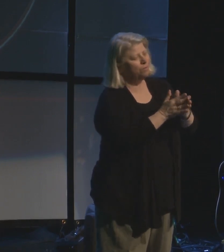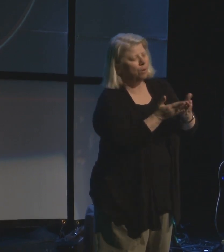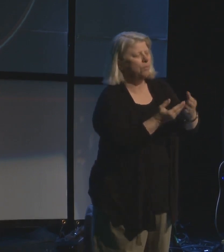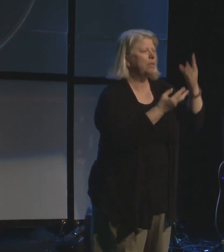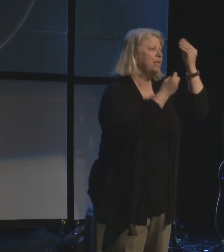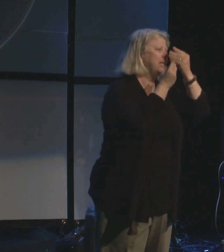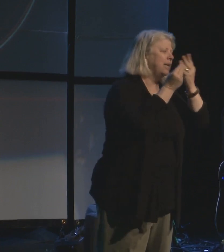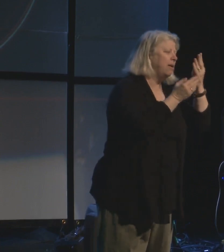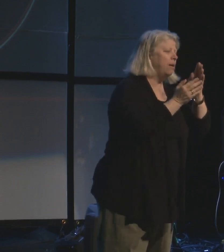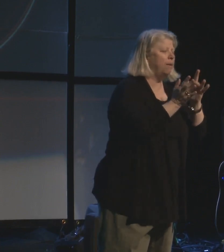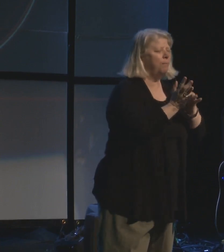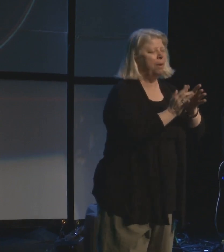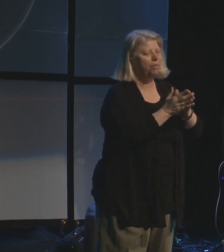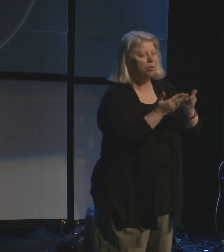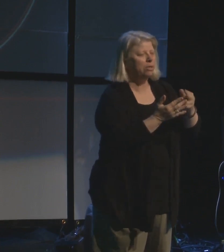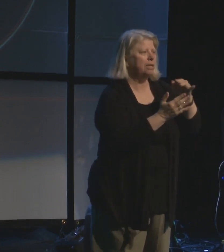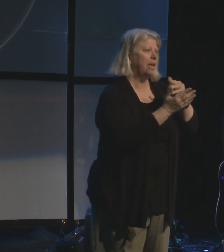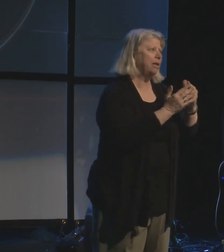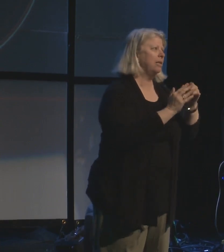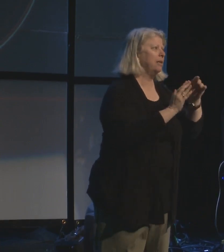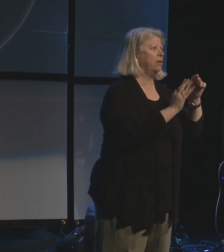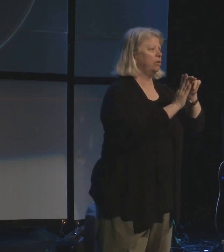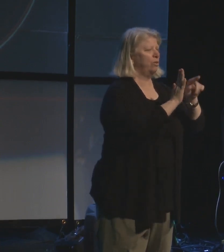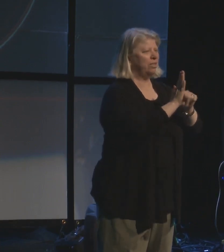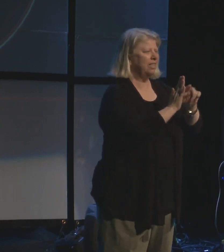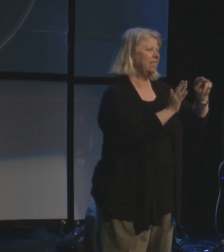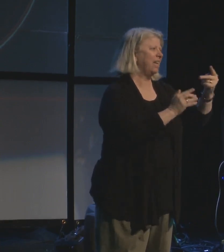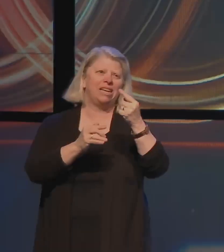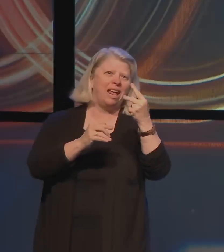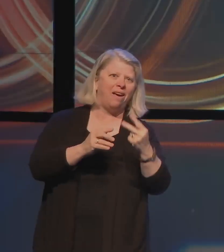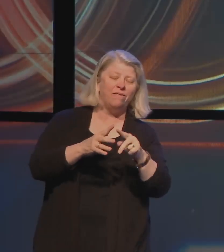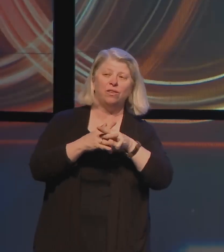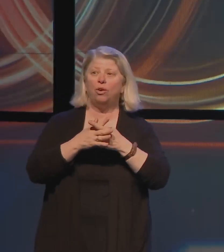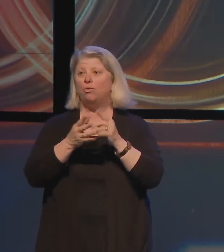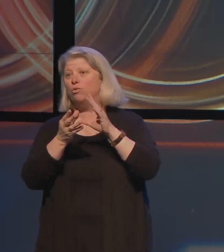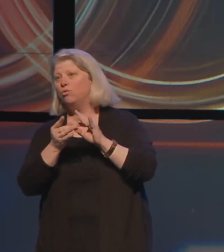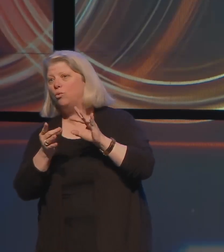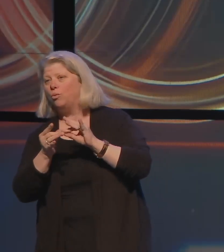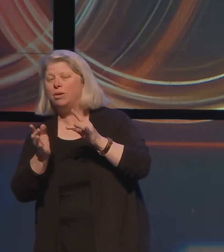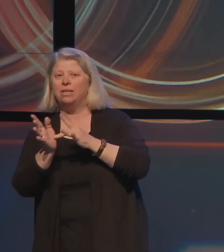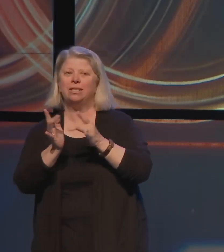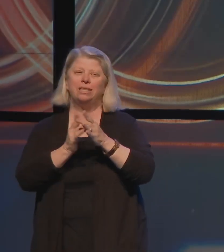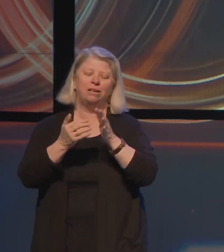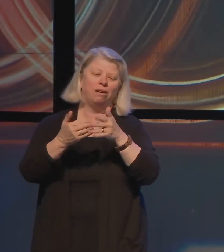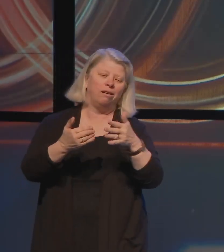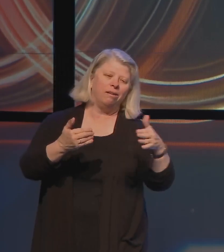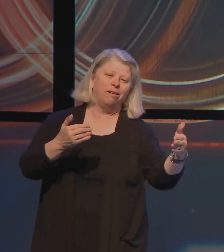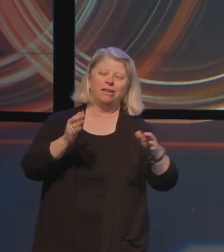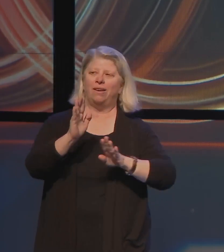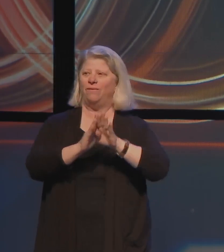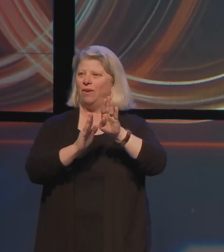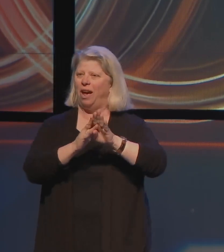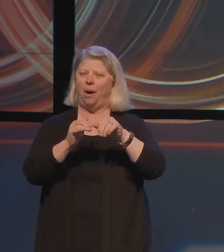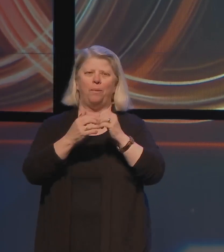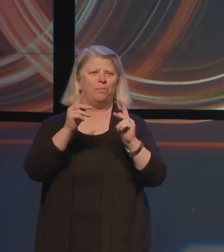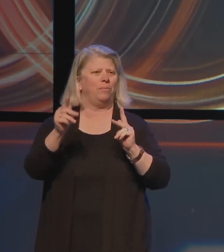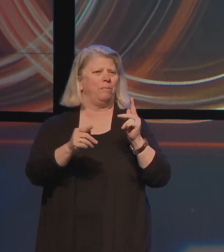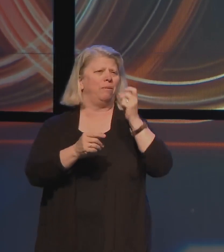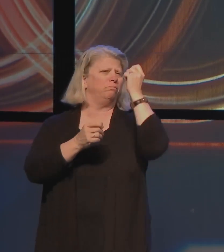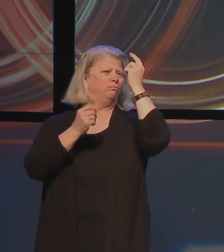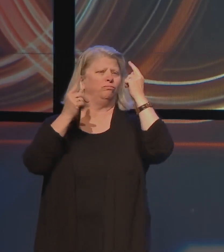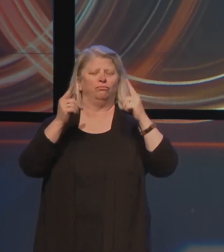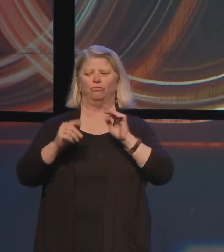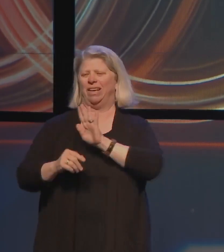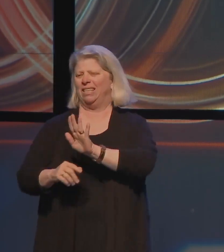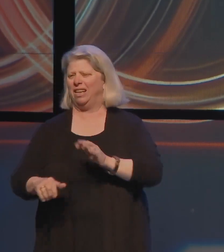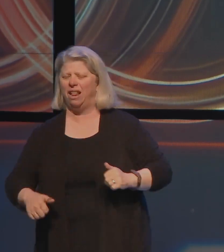thinking about Bible study, New Testament is kind of the second half, starts with the story of Jesus, and then kind of develops as to how people interpreted the life